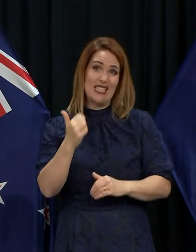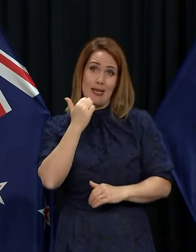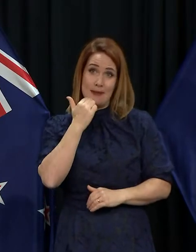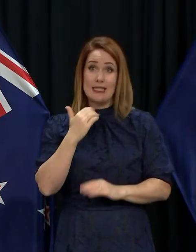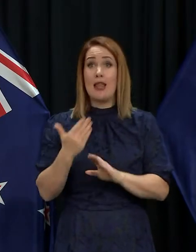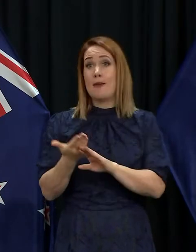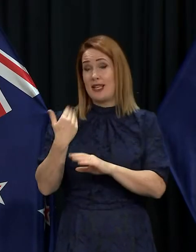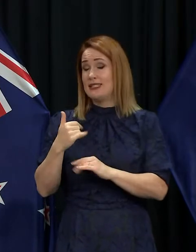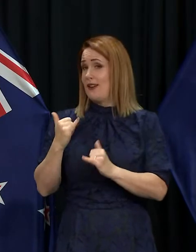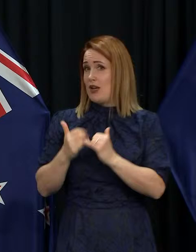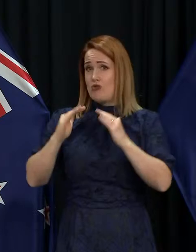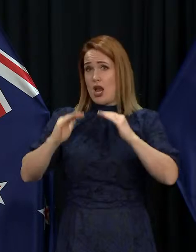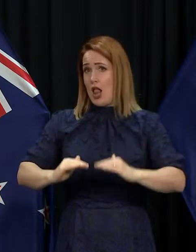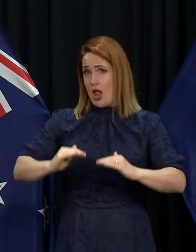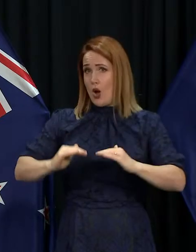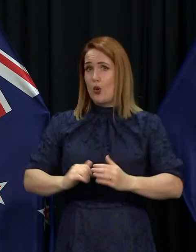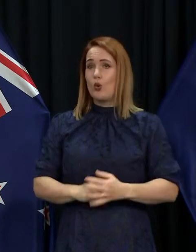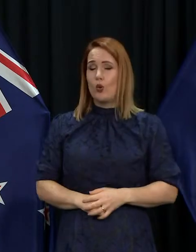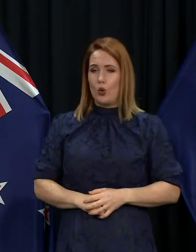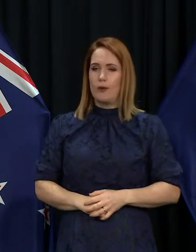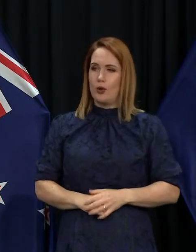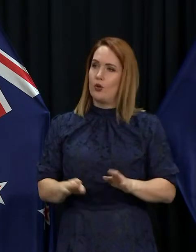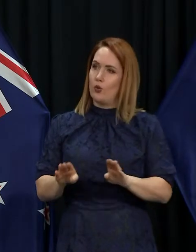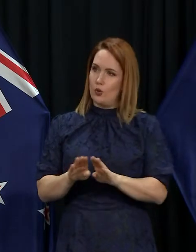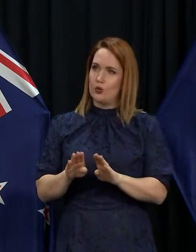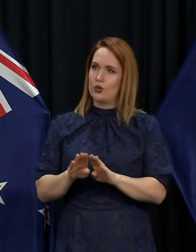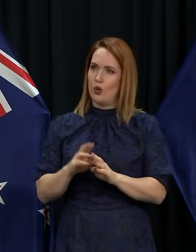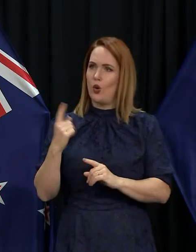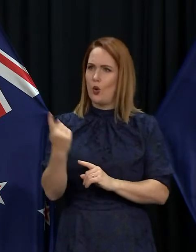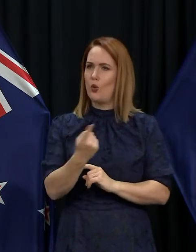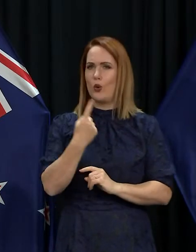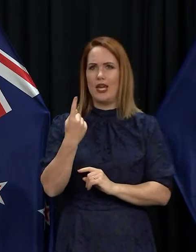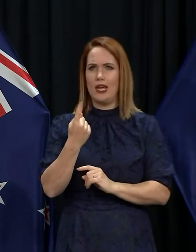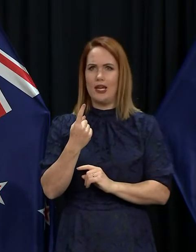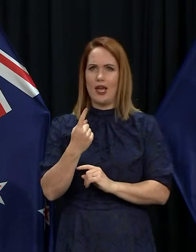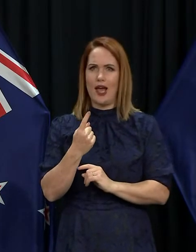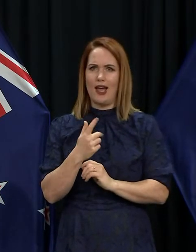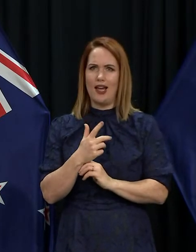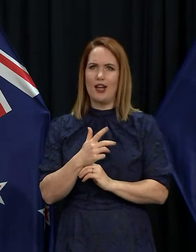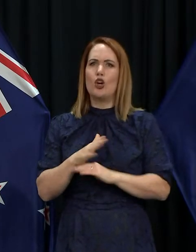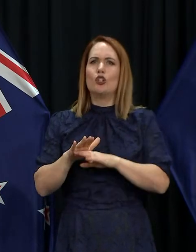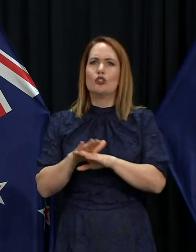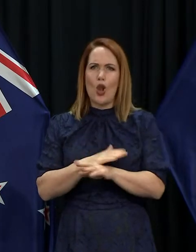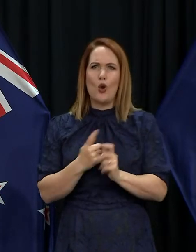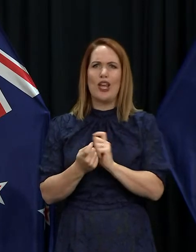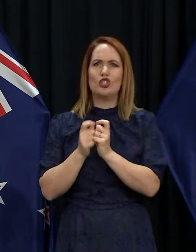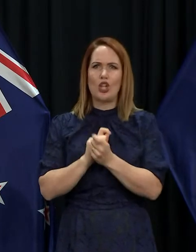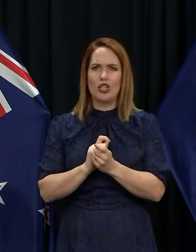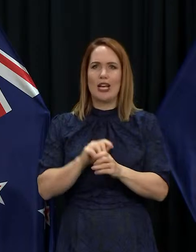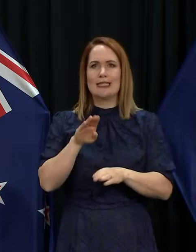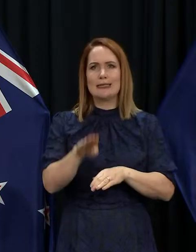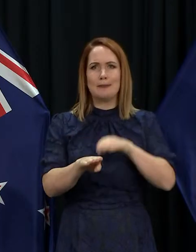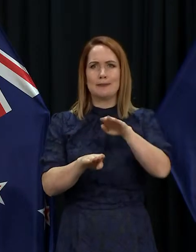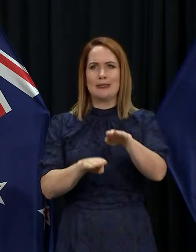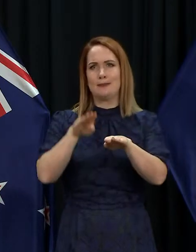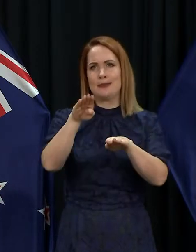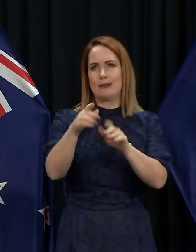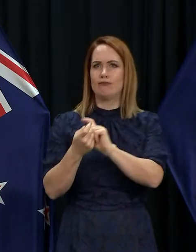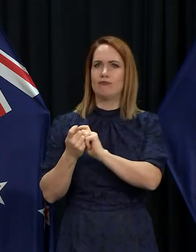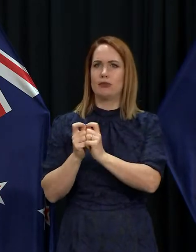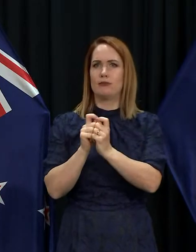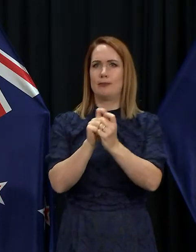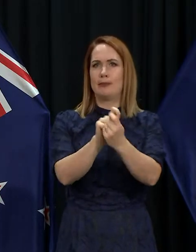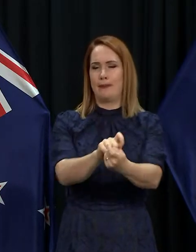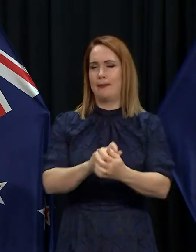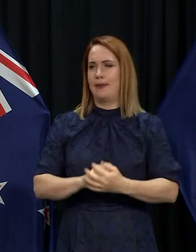low. And at the same time, we are also bringing staging the reforms, the reform program in as well. I think the